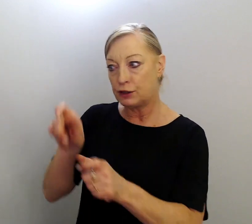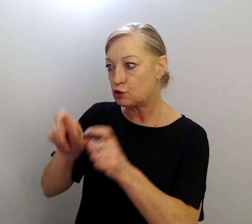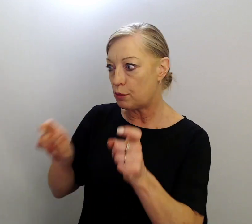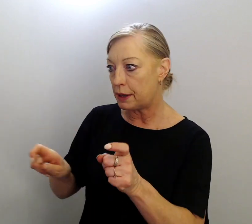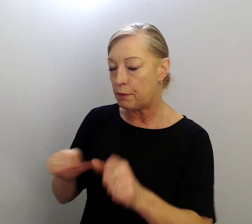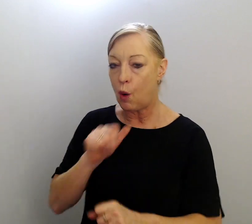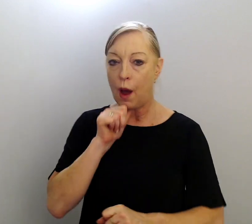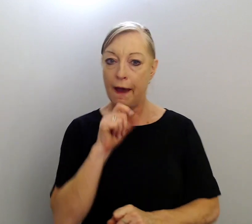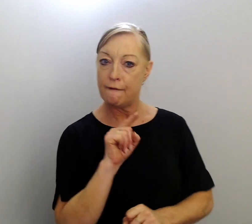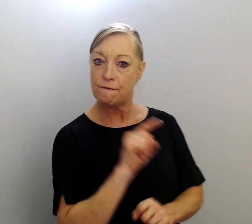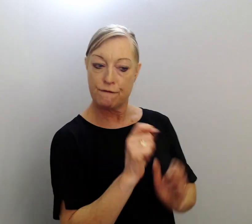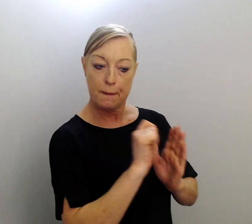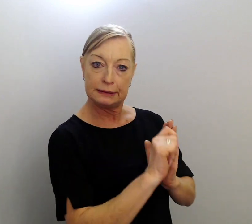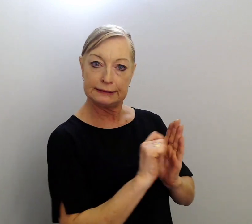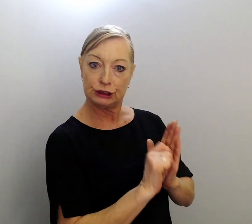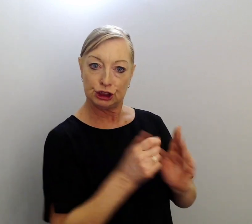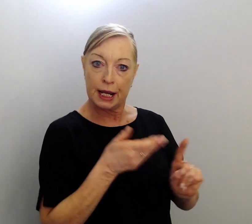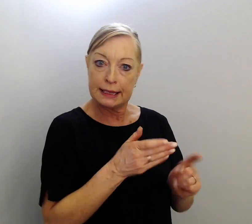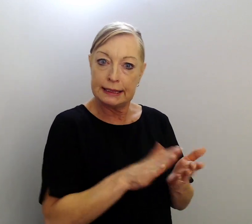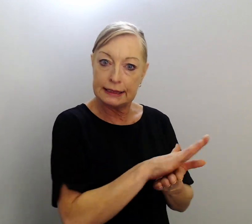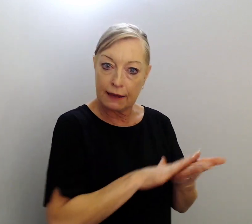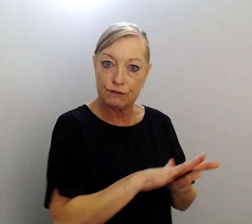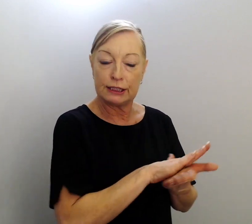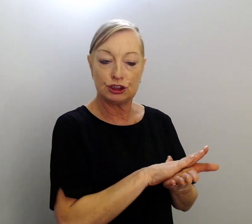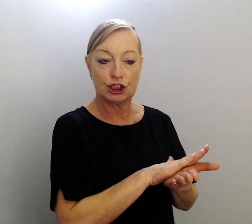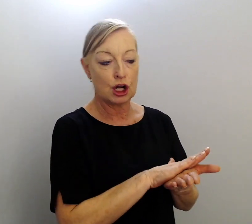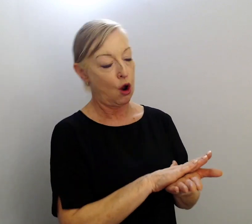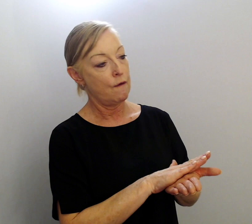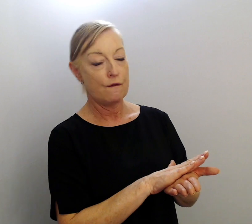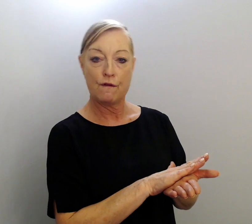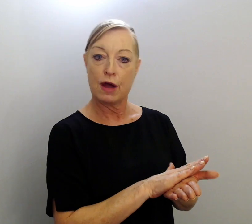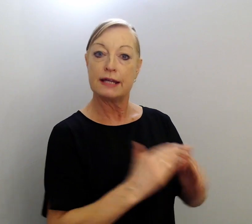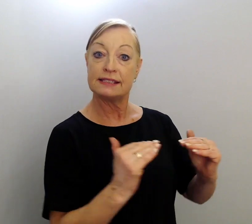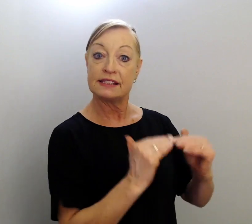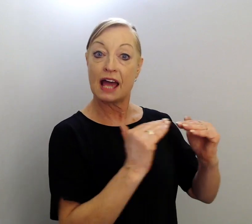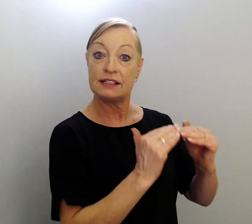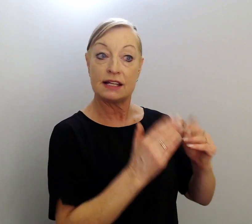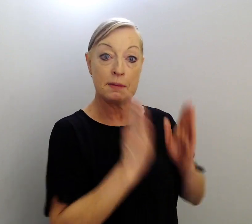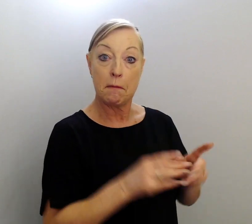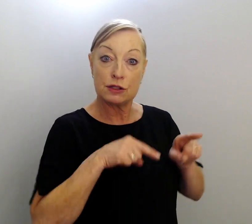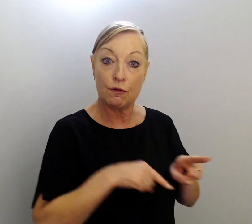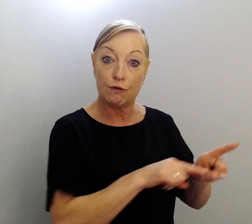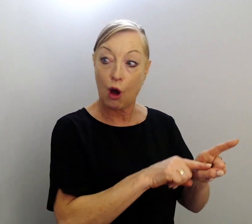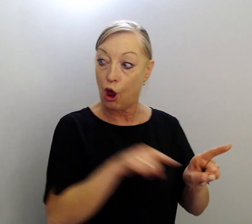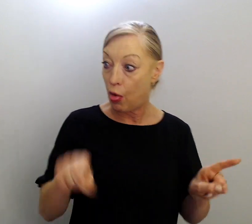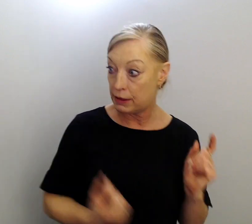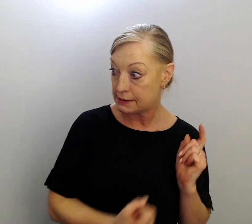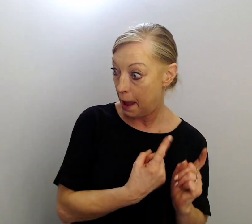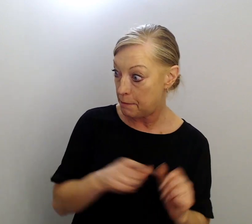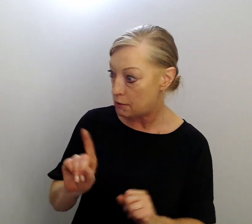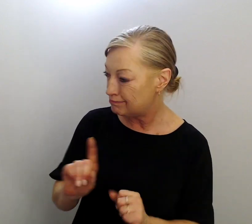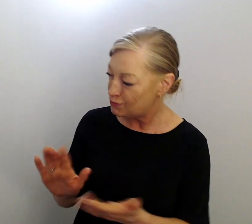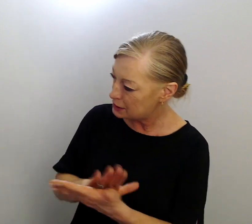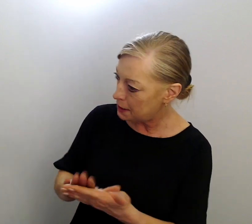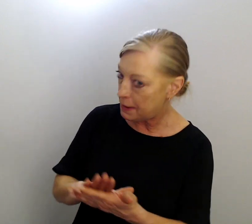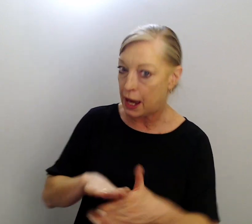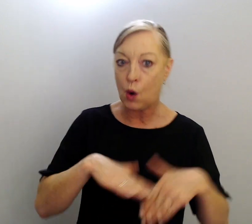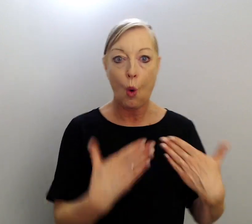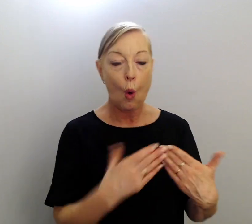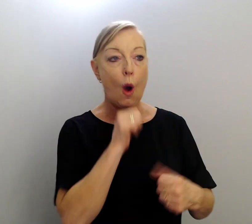MSD officials what would happen if the petition's definition of enforceable standards really happened, or